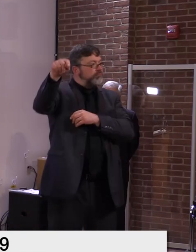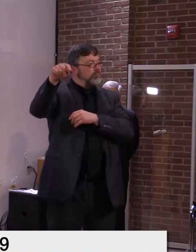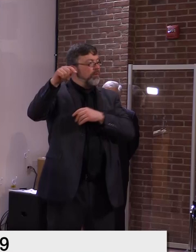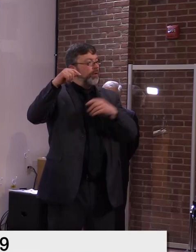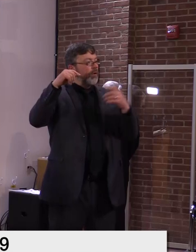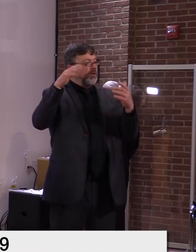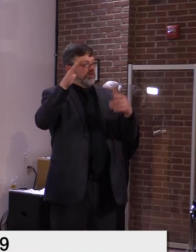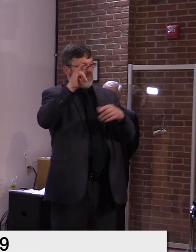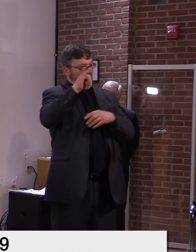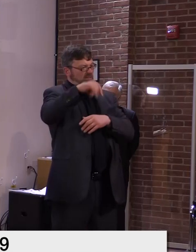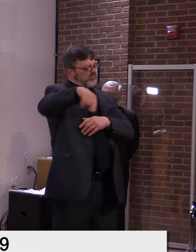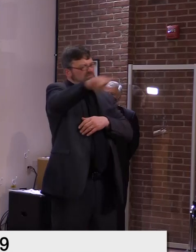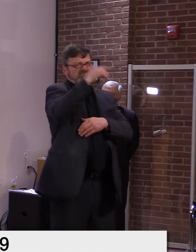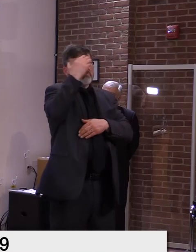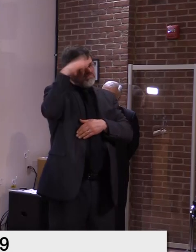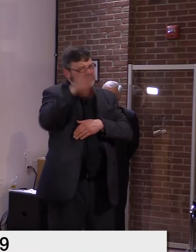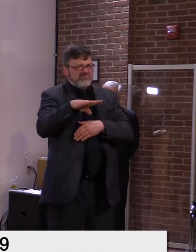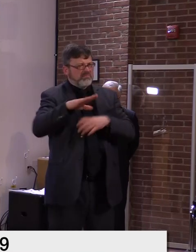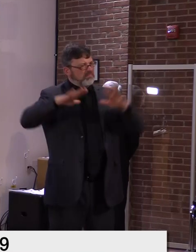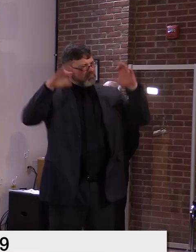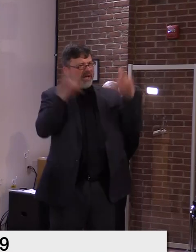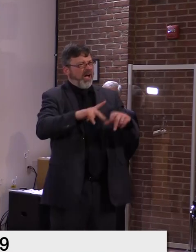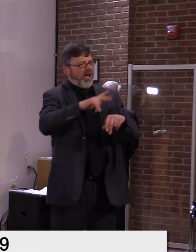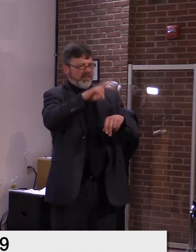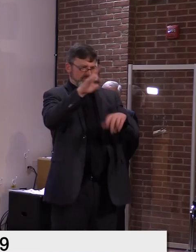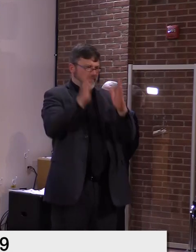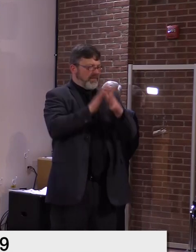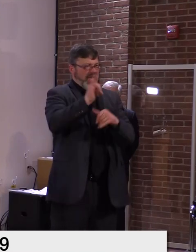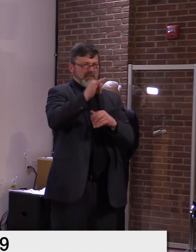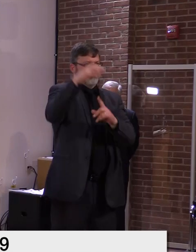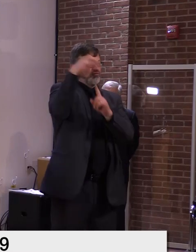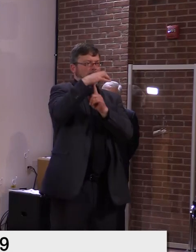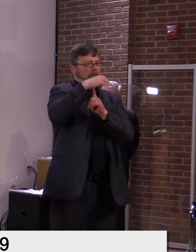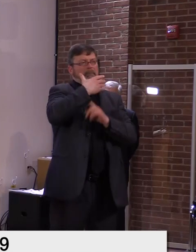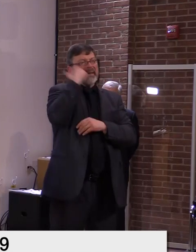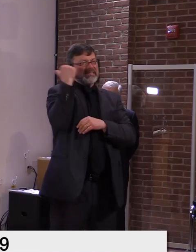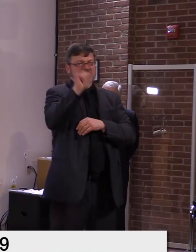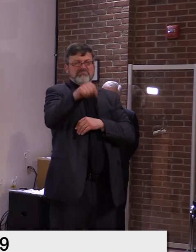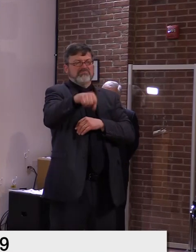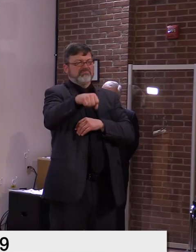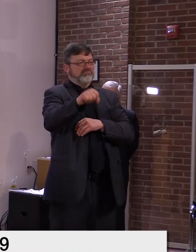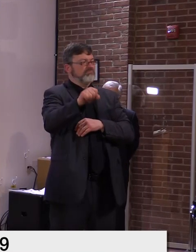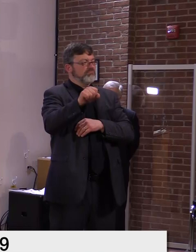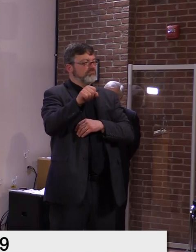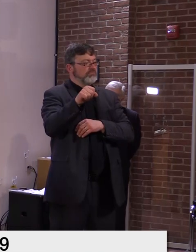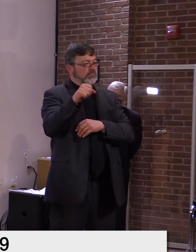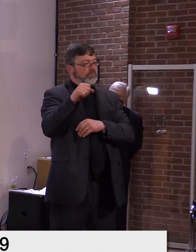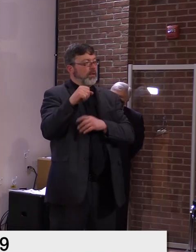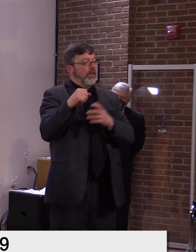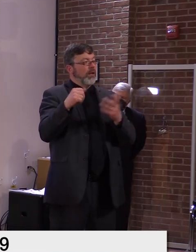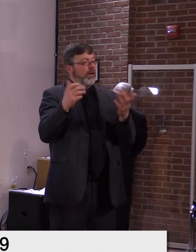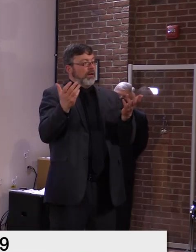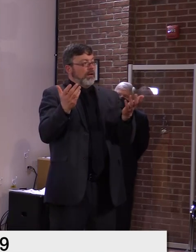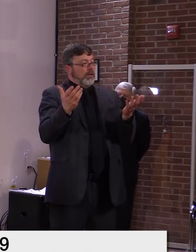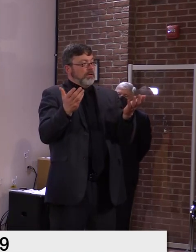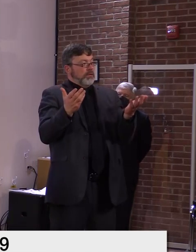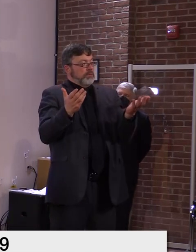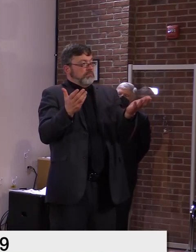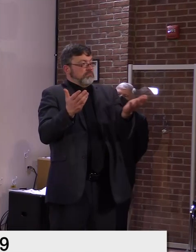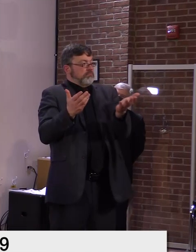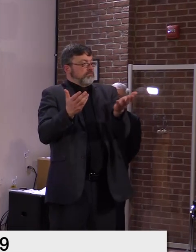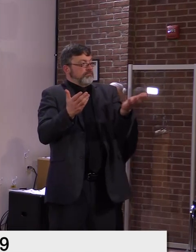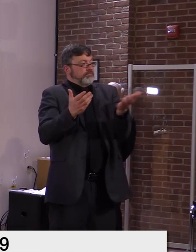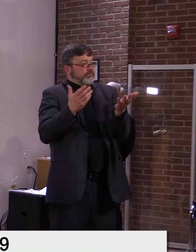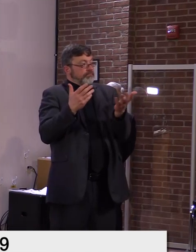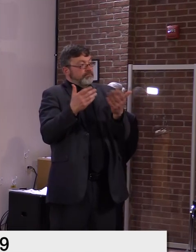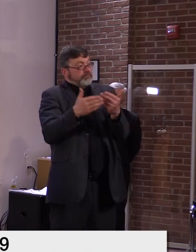really getting as many students as we can, back to a sense of normalcy. Even if it is just for the last few months of this year,